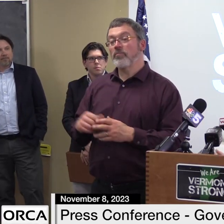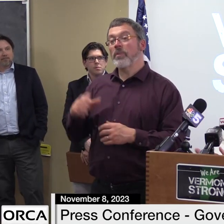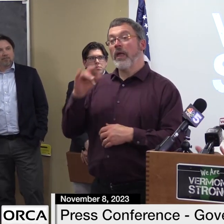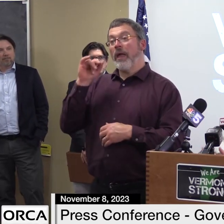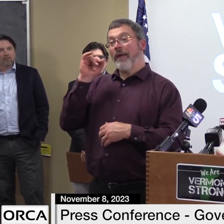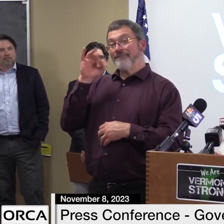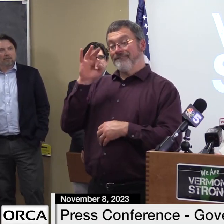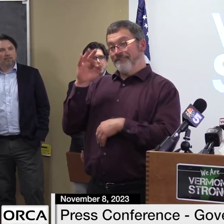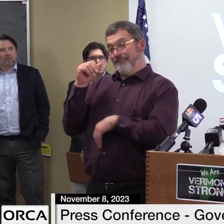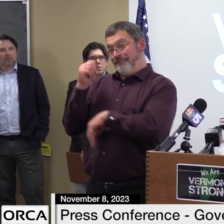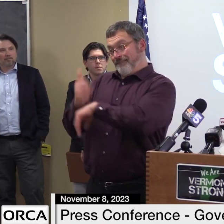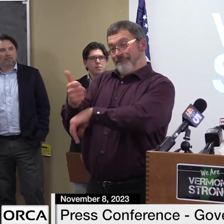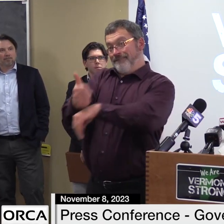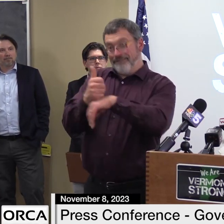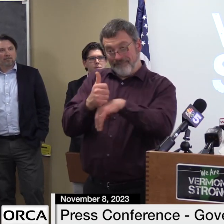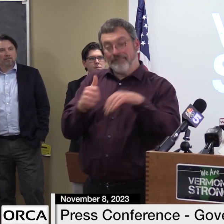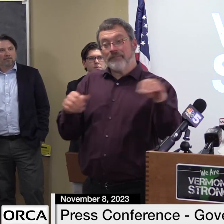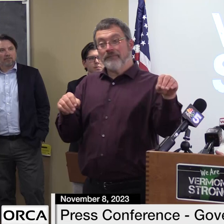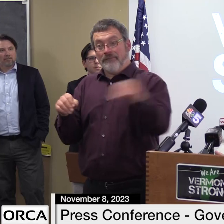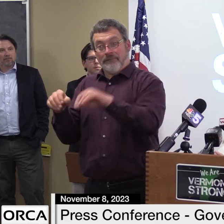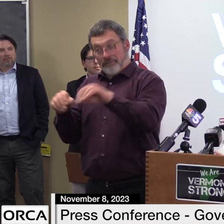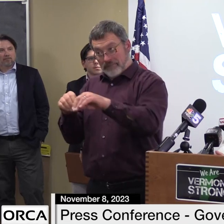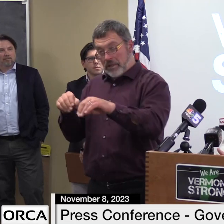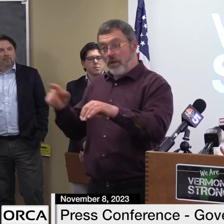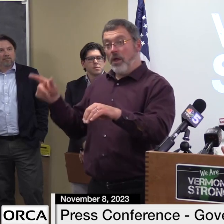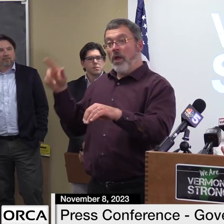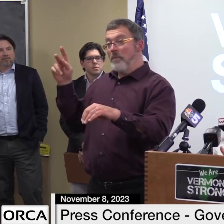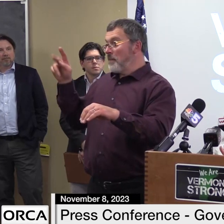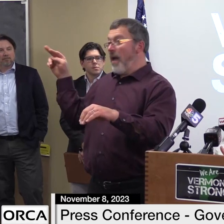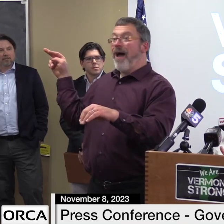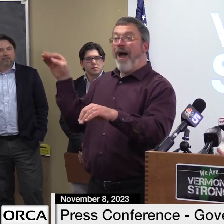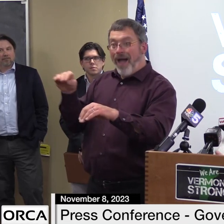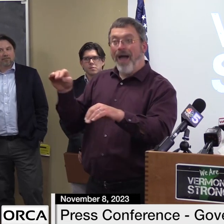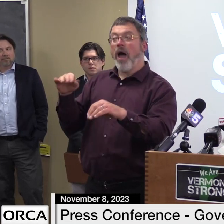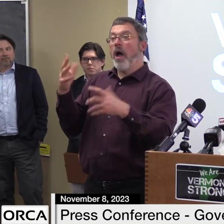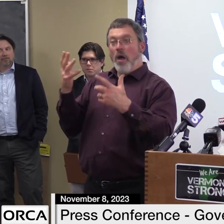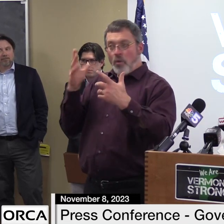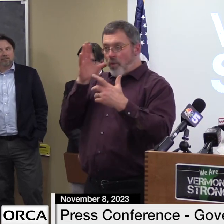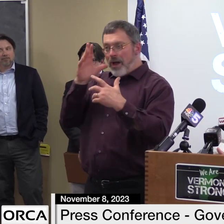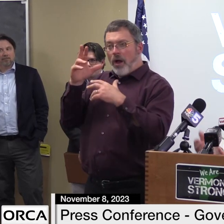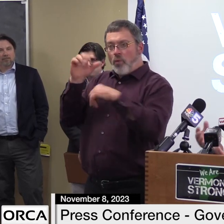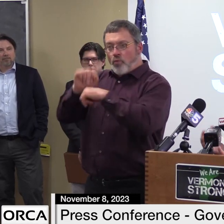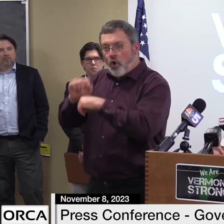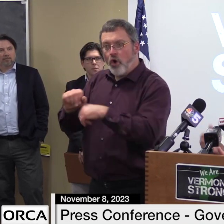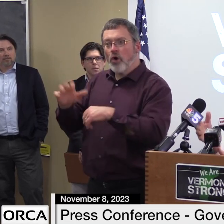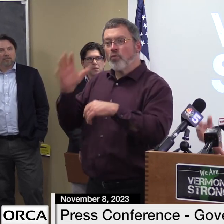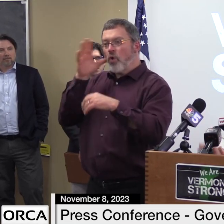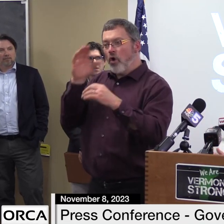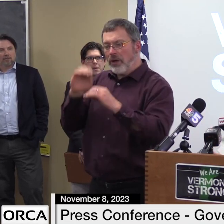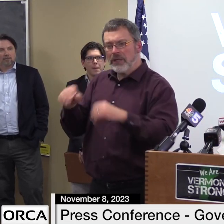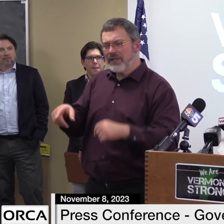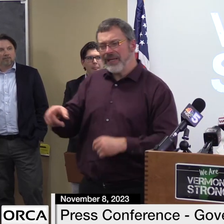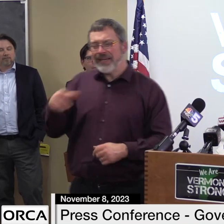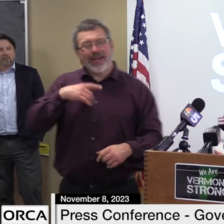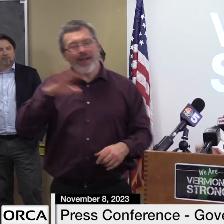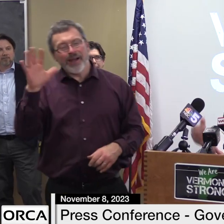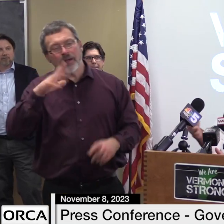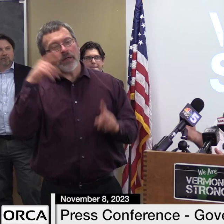terms of attracting more people into the state, more workers, more. No, you're talking more homeless. Well, I'm talking